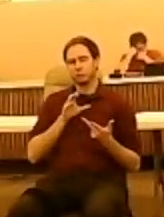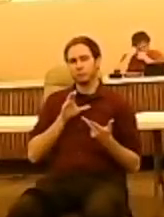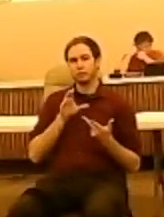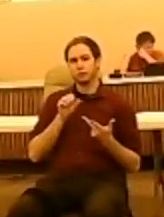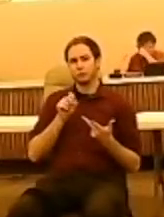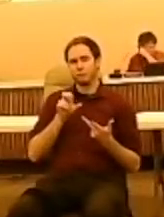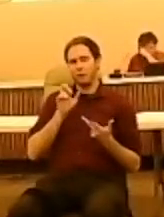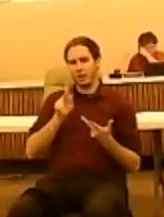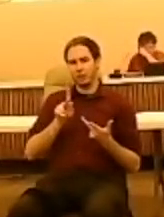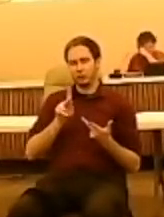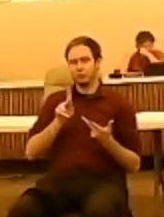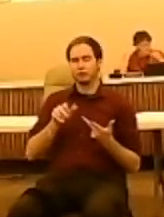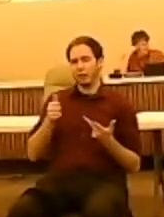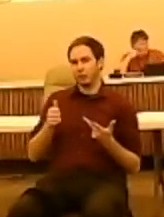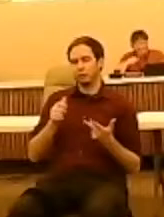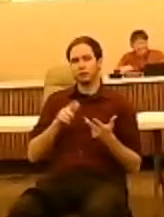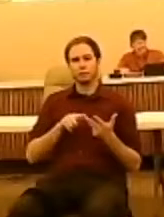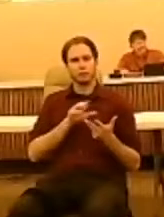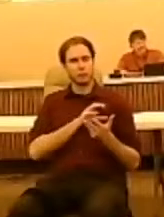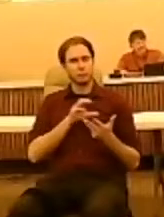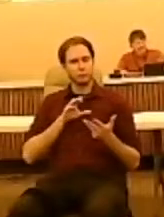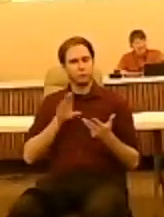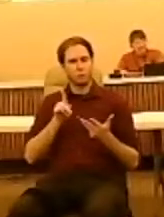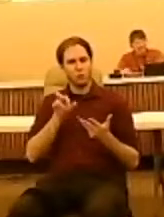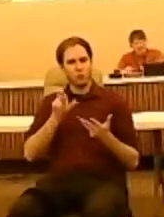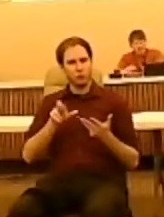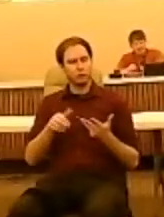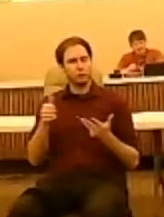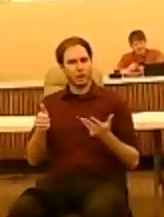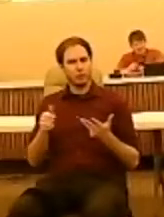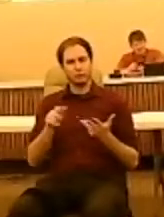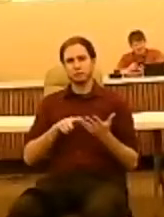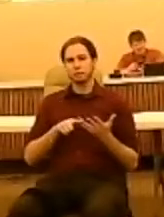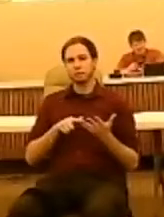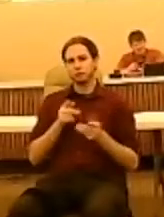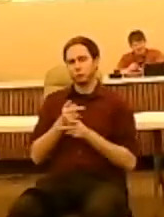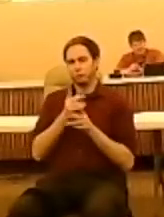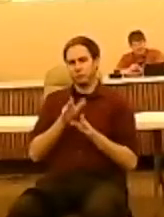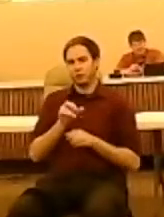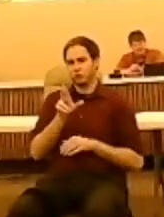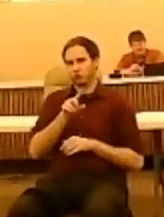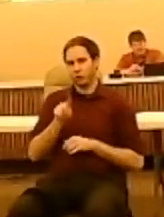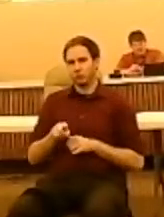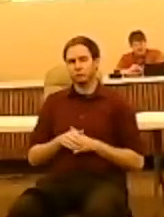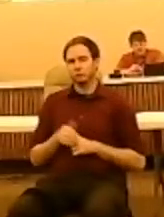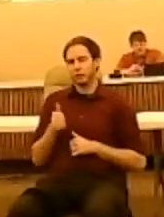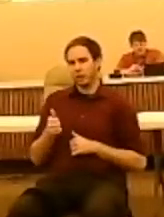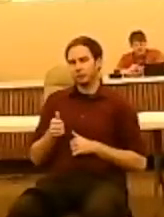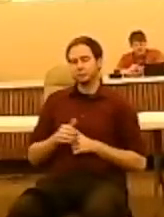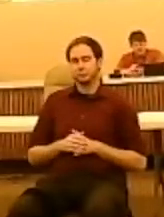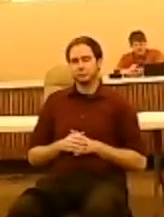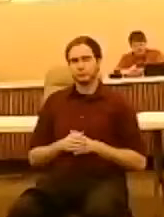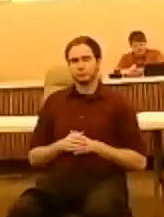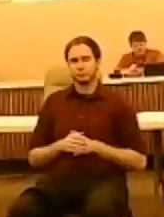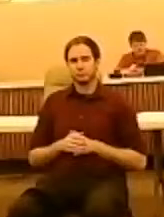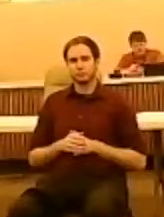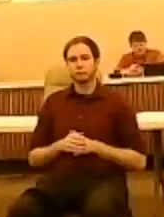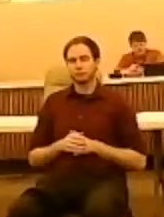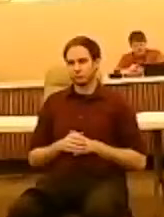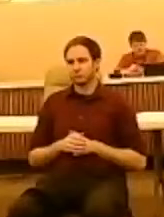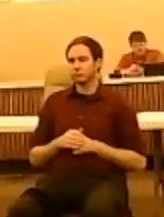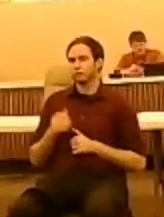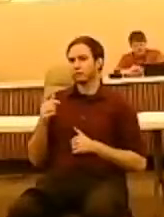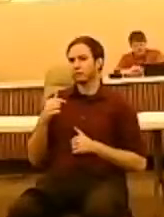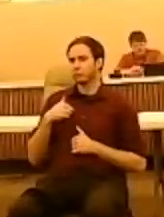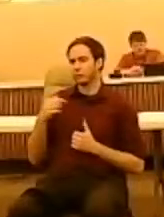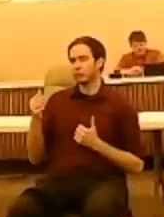Councilmember Safranik. Aye. Councilmember Bolzner, Aye. Supervisor Schultz. Aye. Mr. Supervisor,